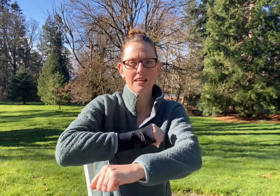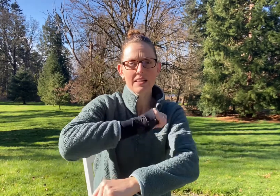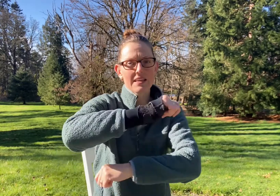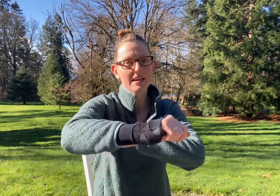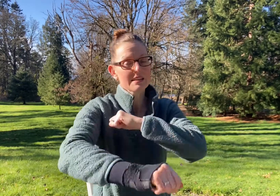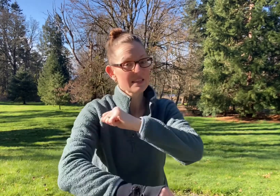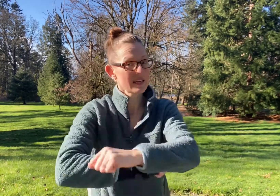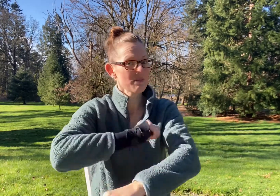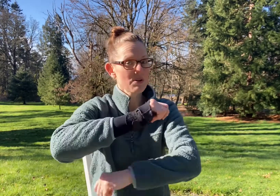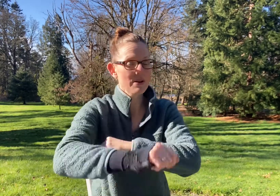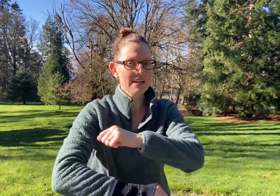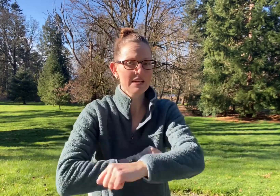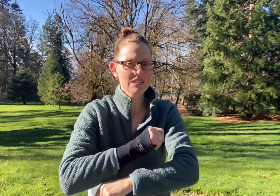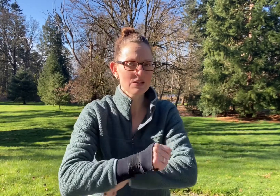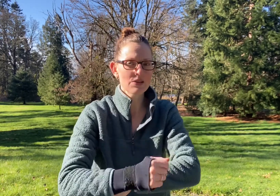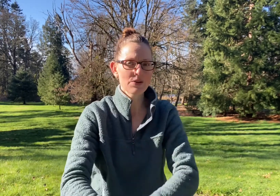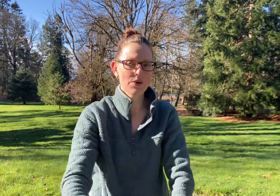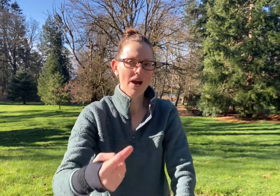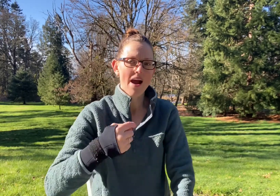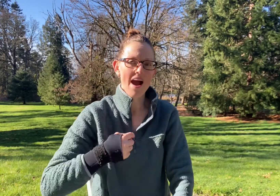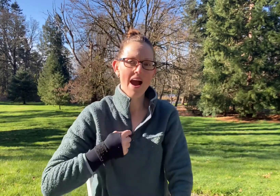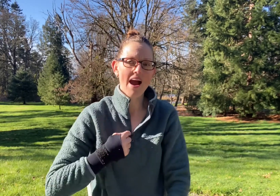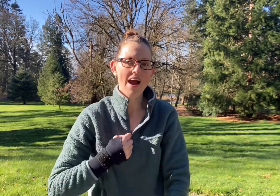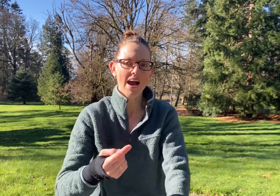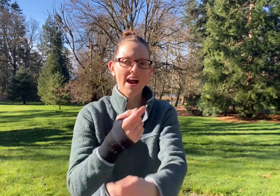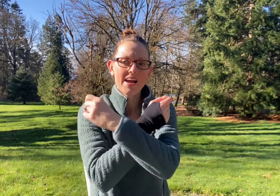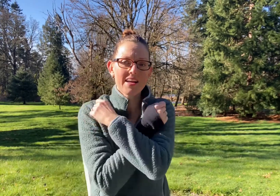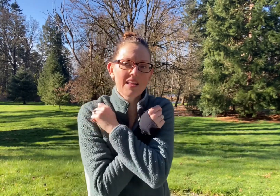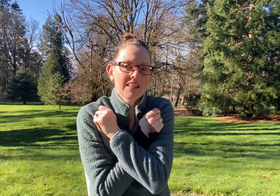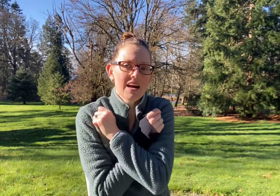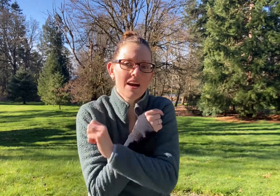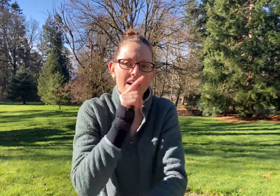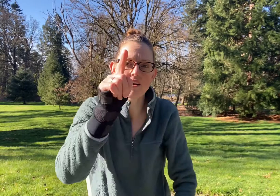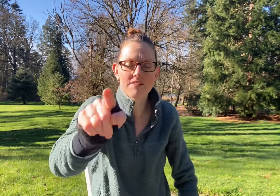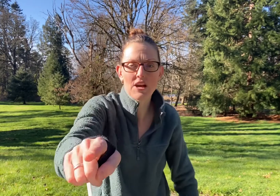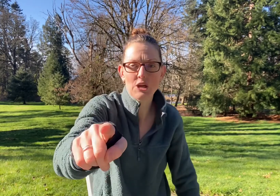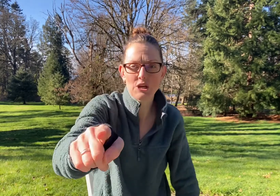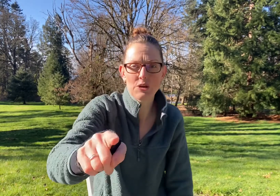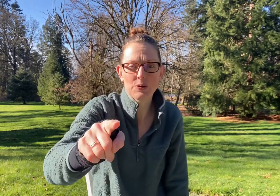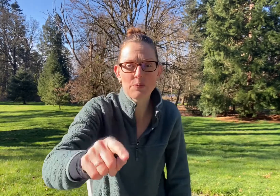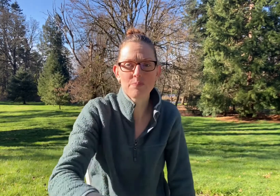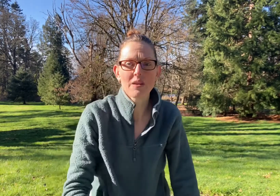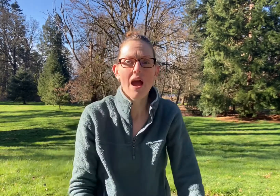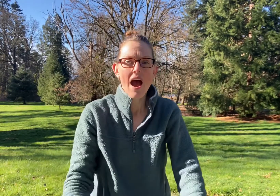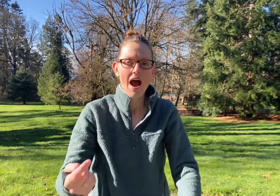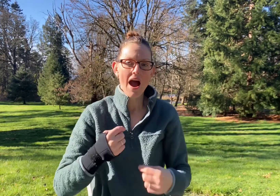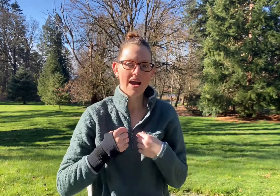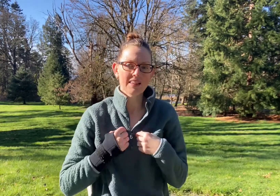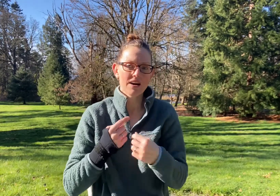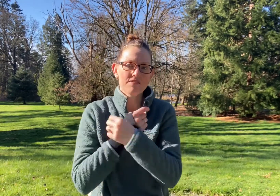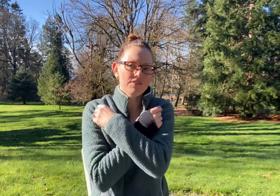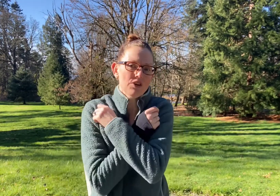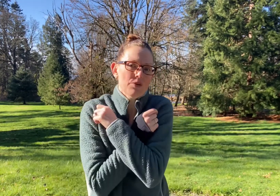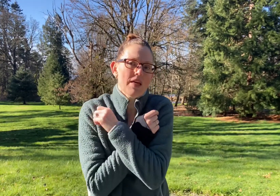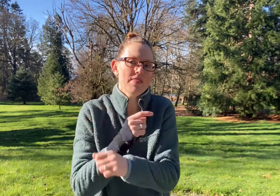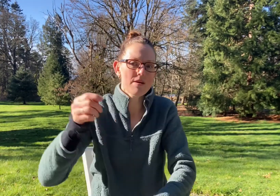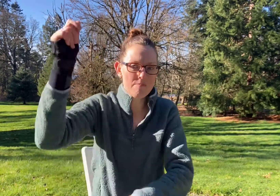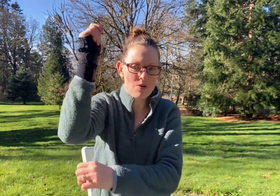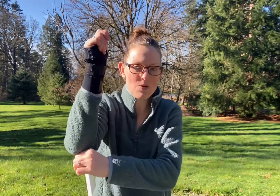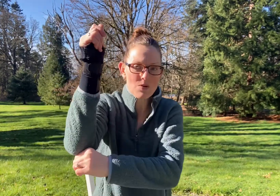Skid-a-ma-rink-a-dink-a-dink, skid-a-ma-rink-a-doo. I love you. I love you in the